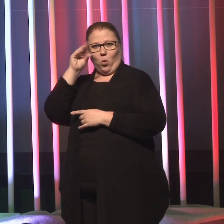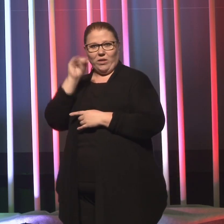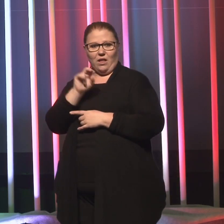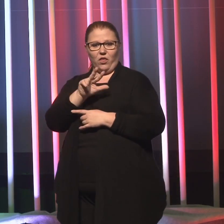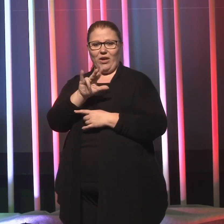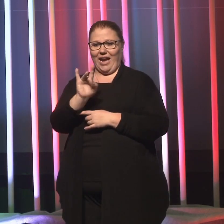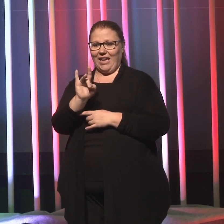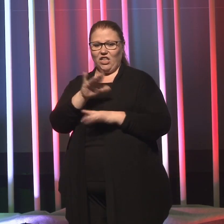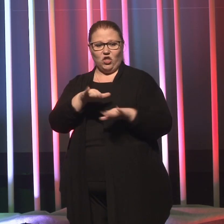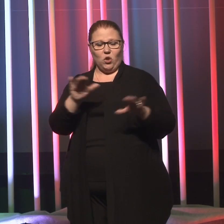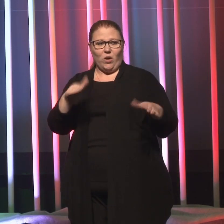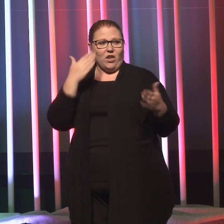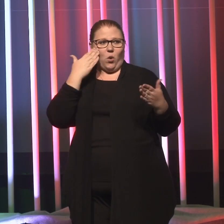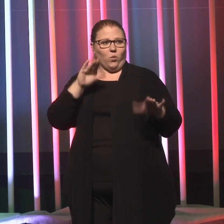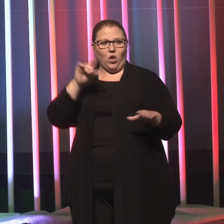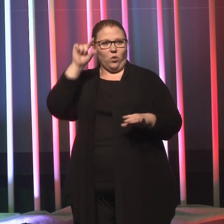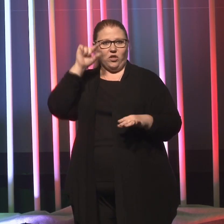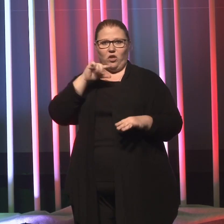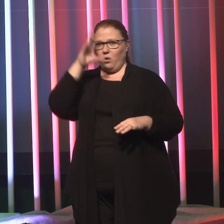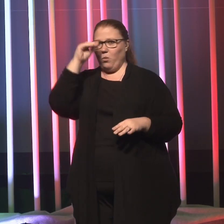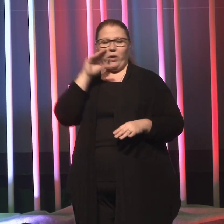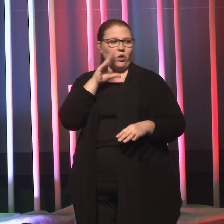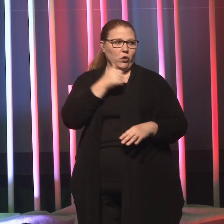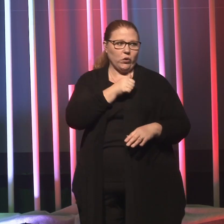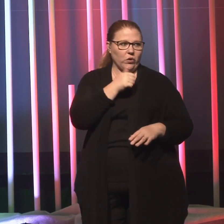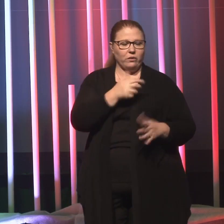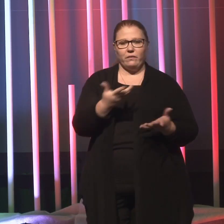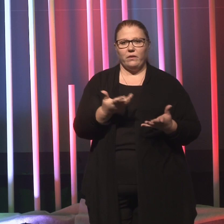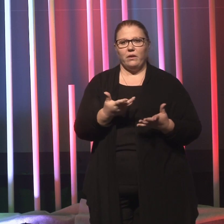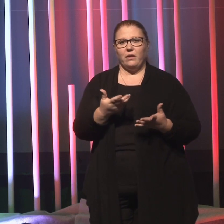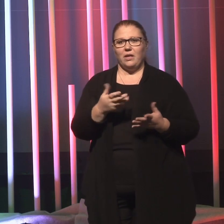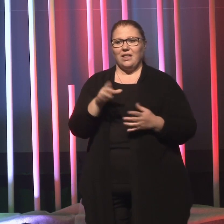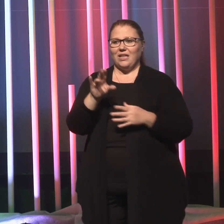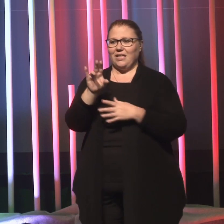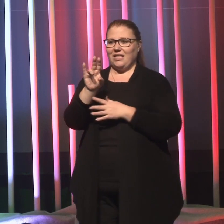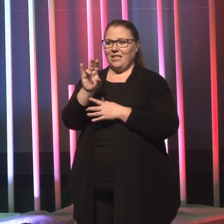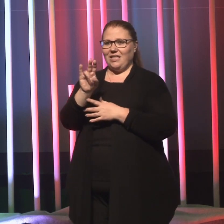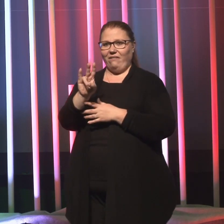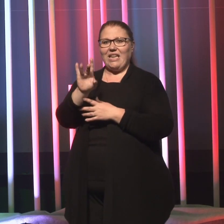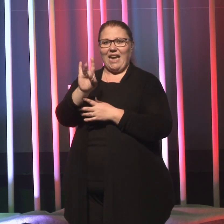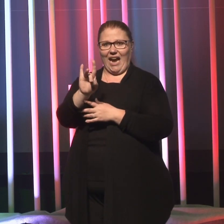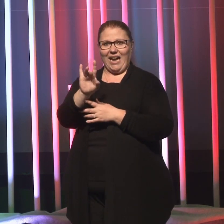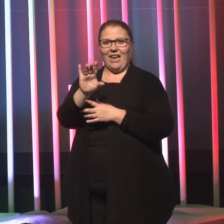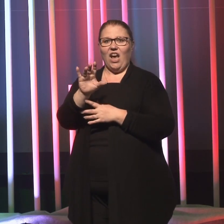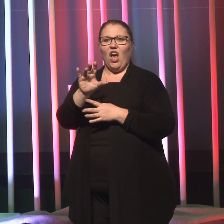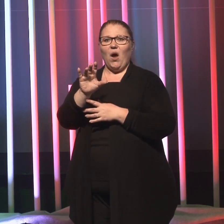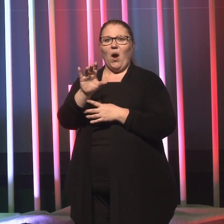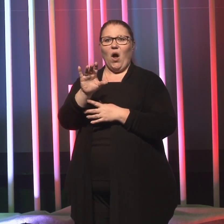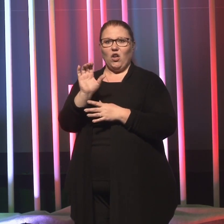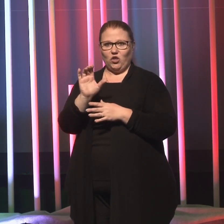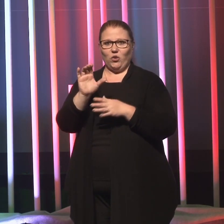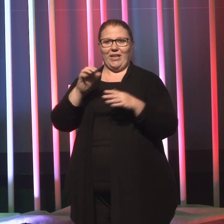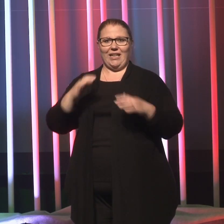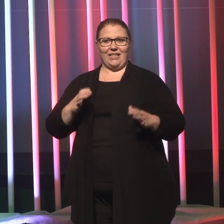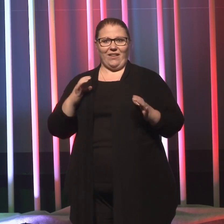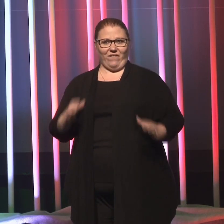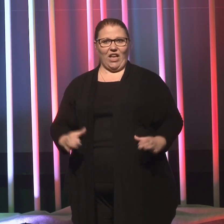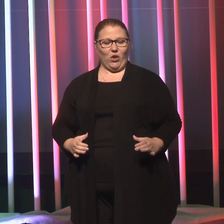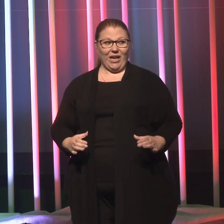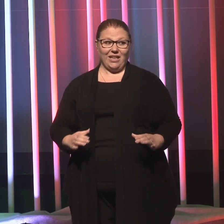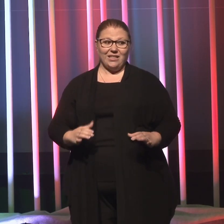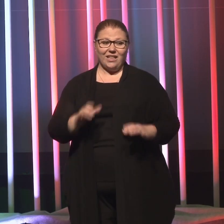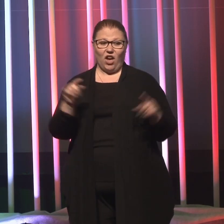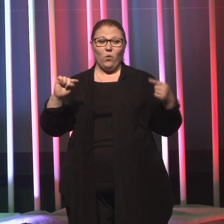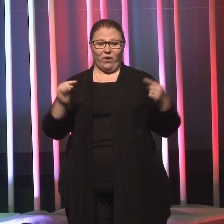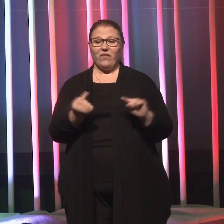whose sex is unknown. At least 7,800 civilians have been confirmed to be injured. Right?